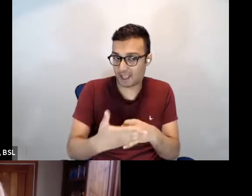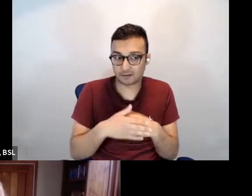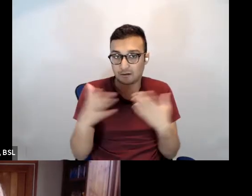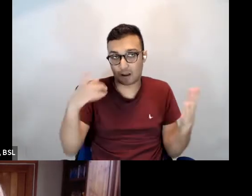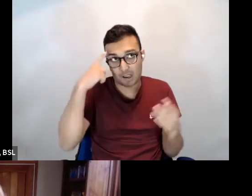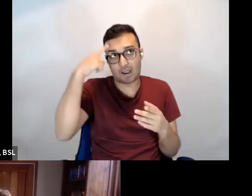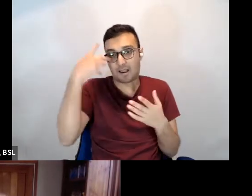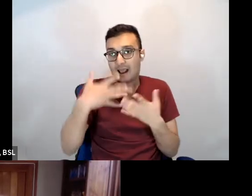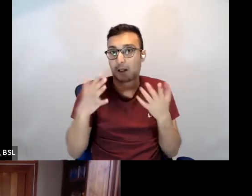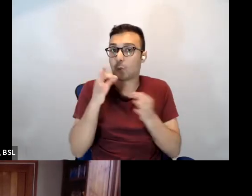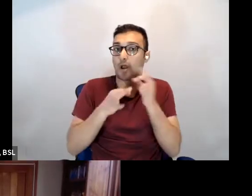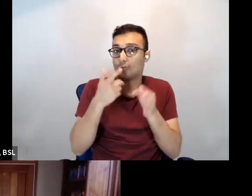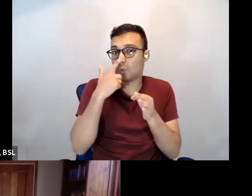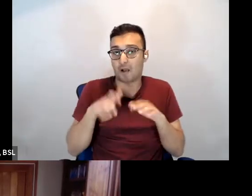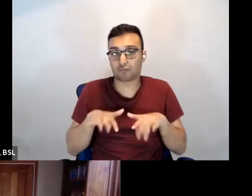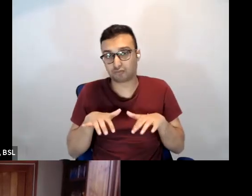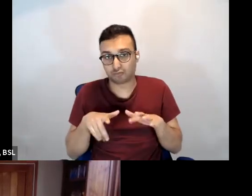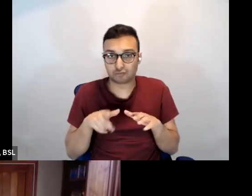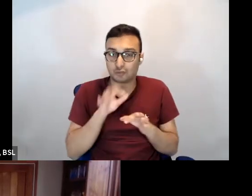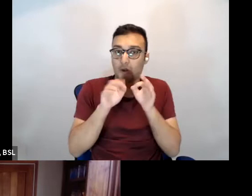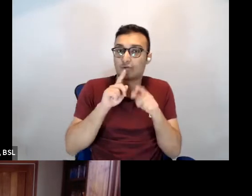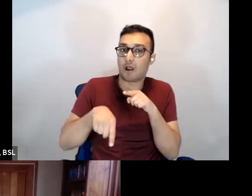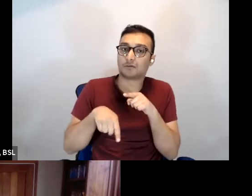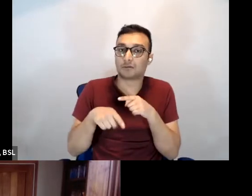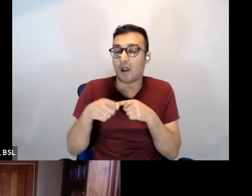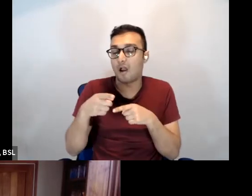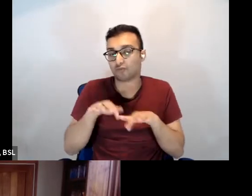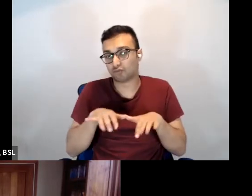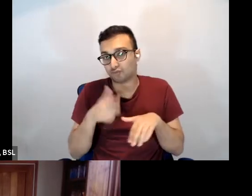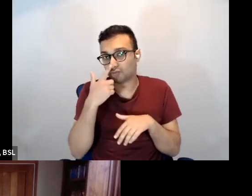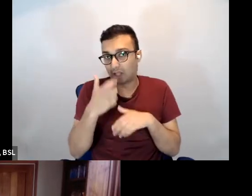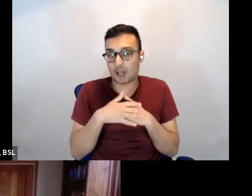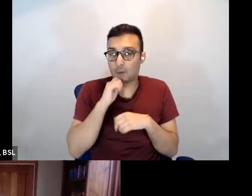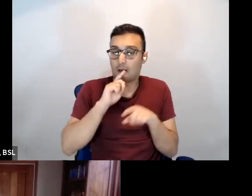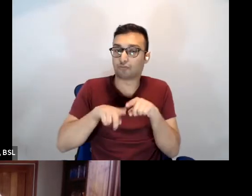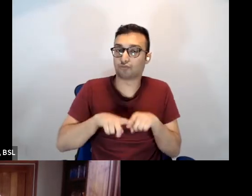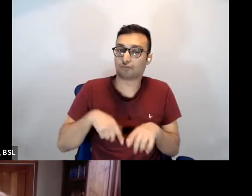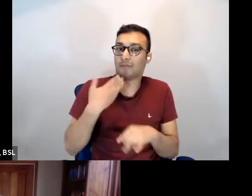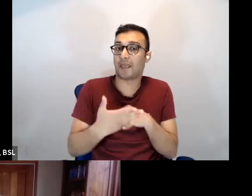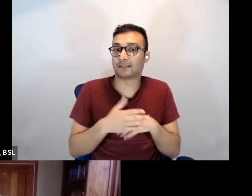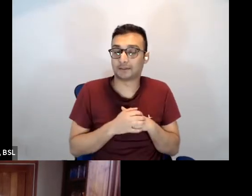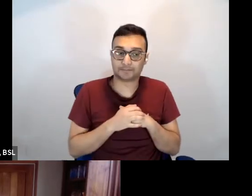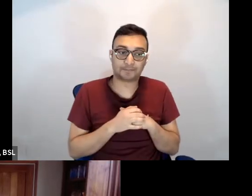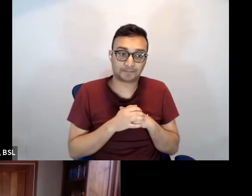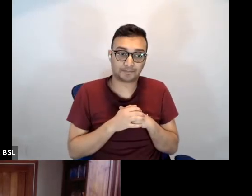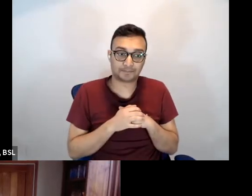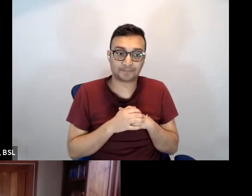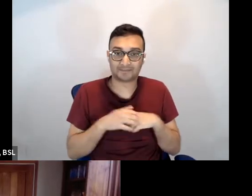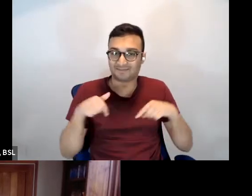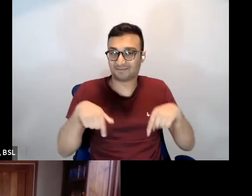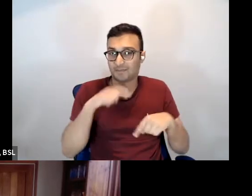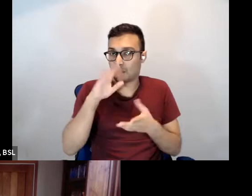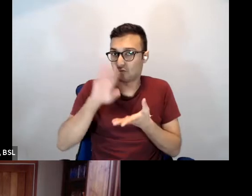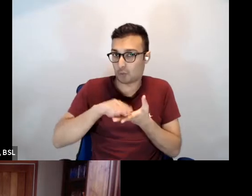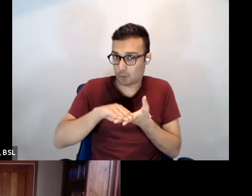in the Q&A box, and we will be responding to them through the session, but also at the end as well. And this session will be recorded and there'll be a